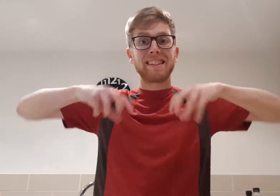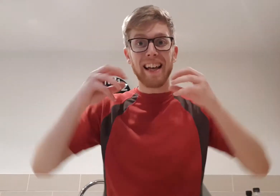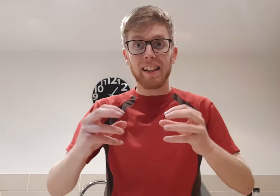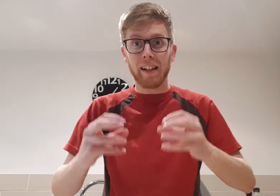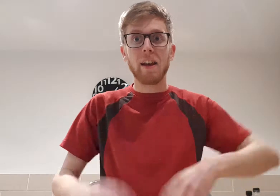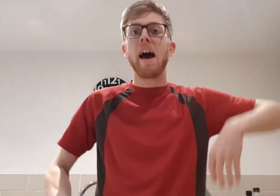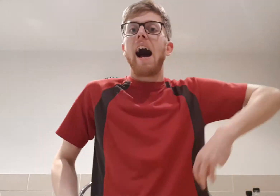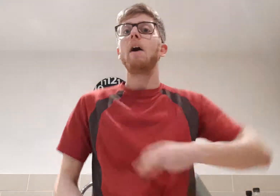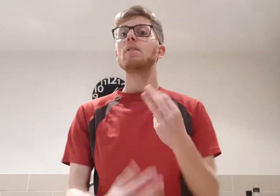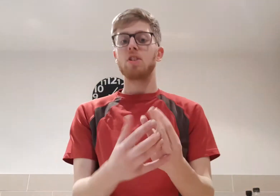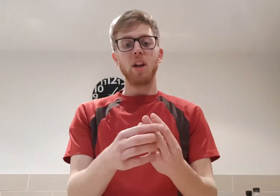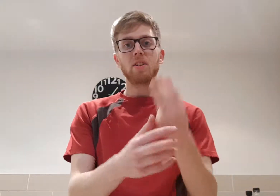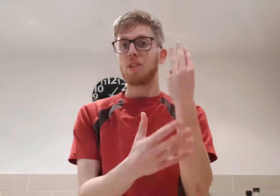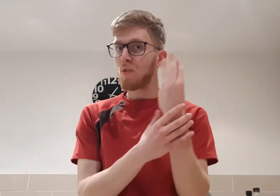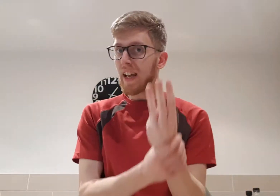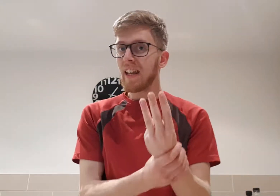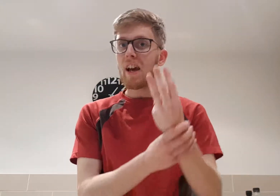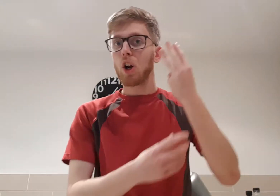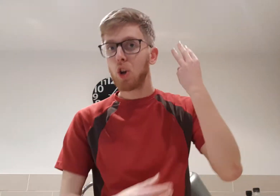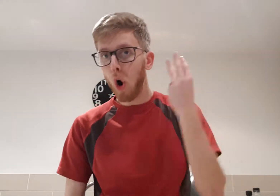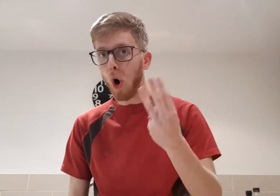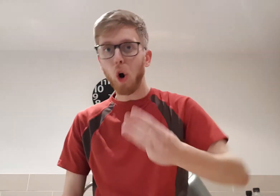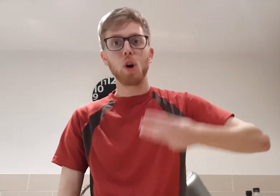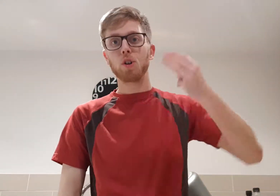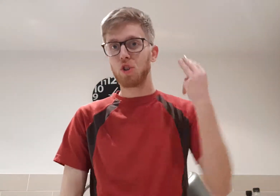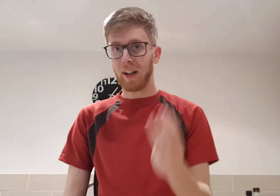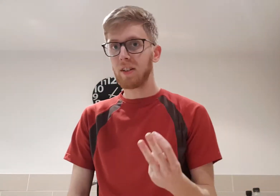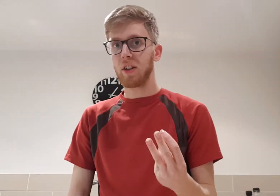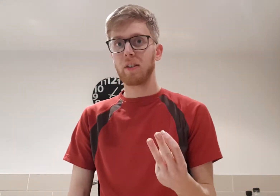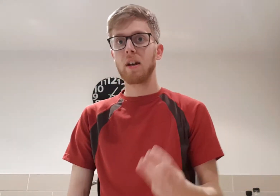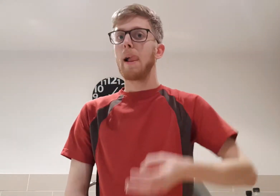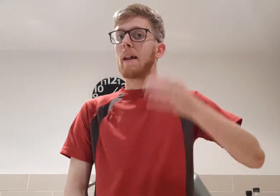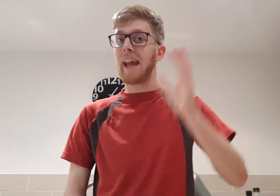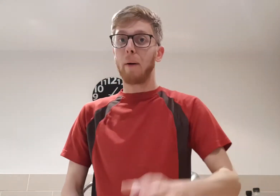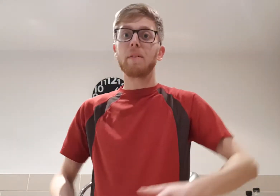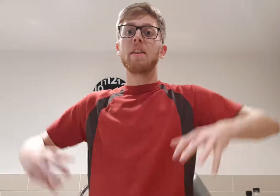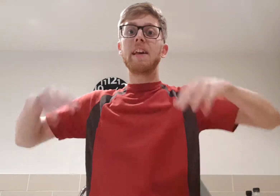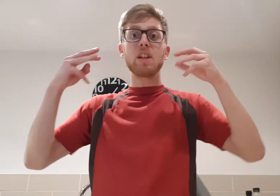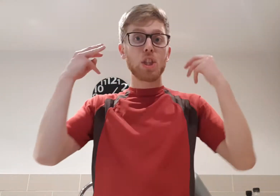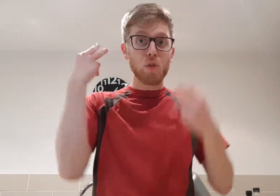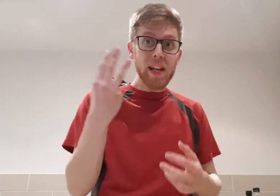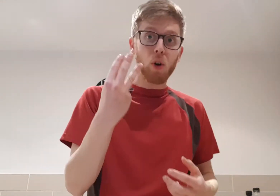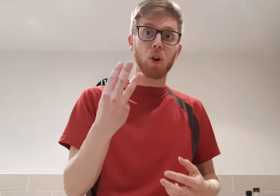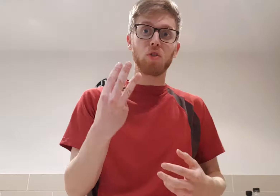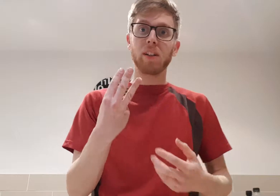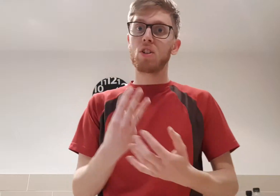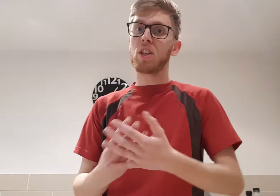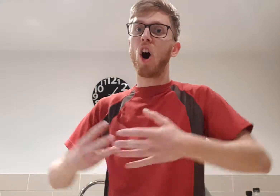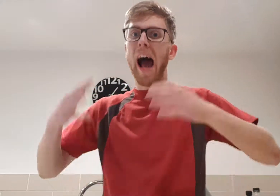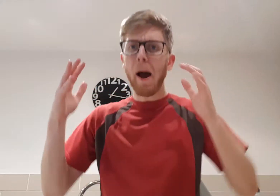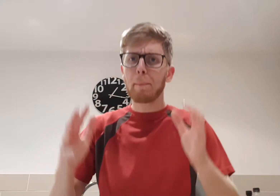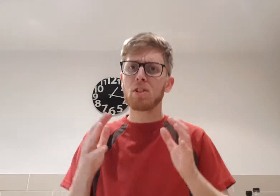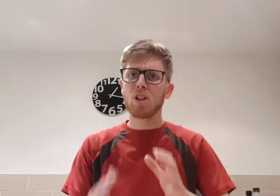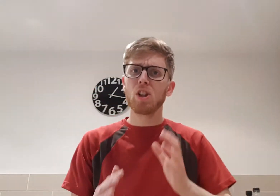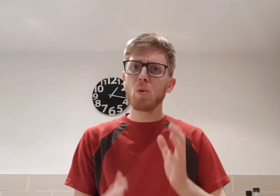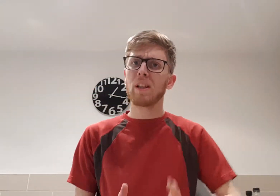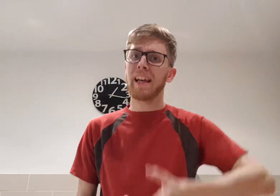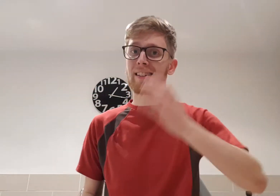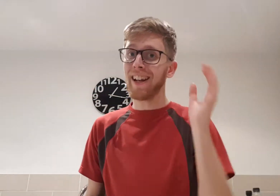excel in, I would suggest three core strategies. Now, these three core strategies are absolutely